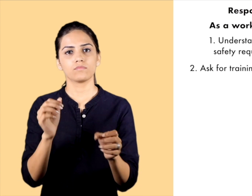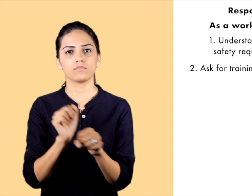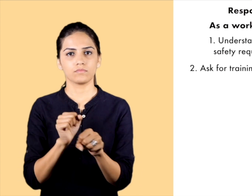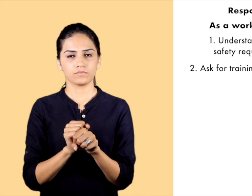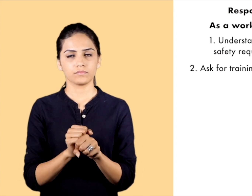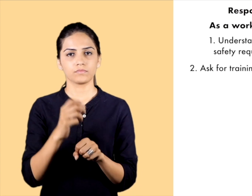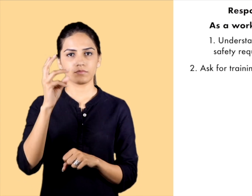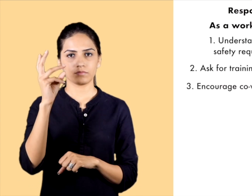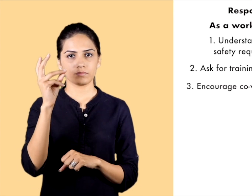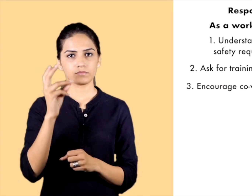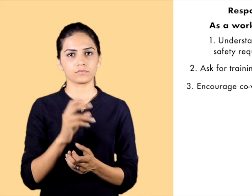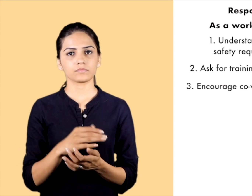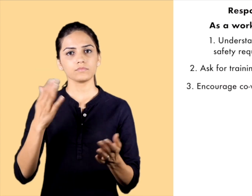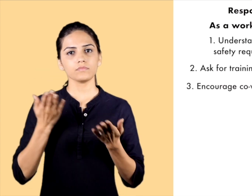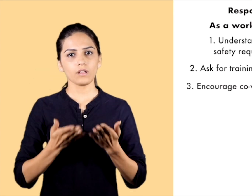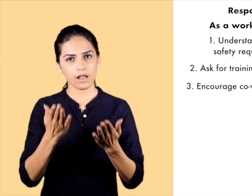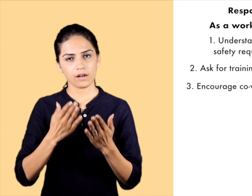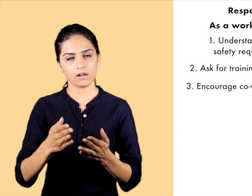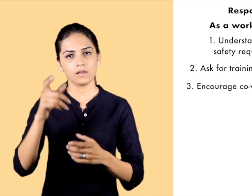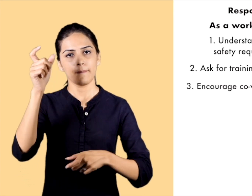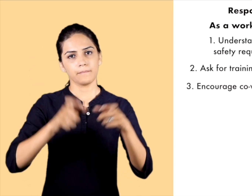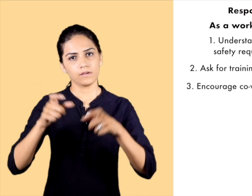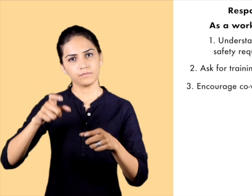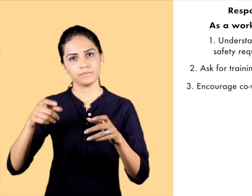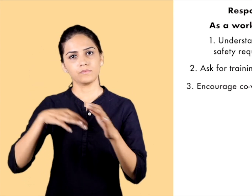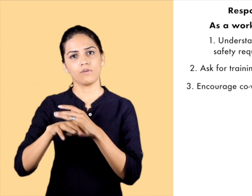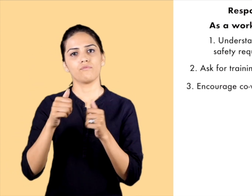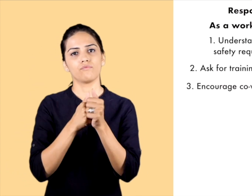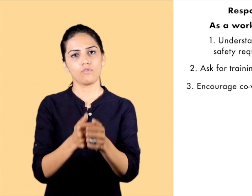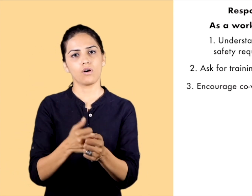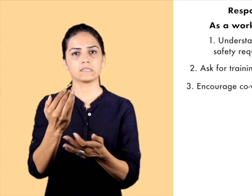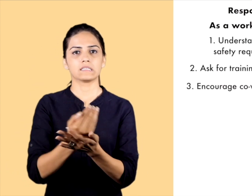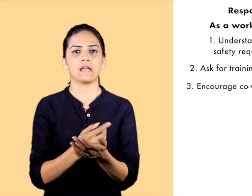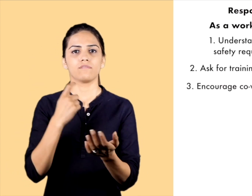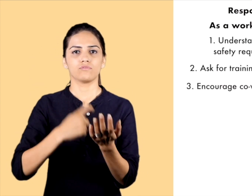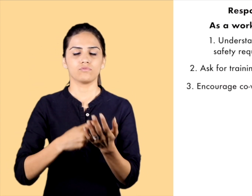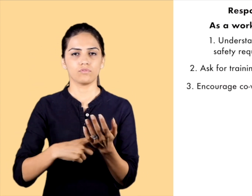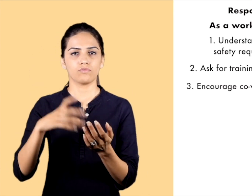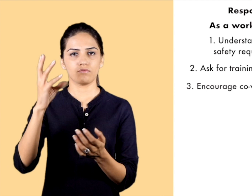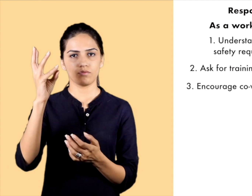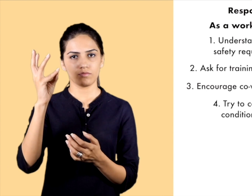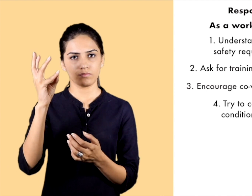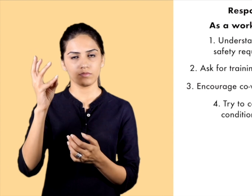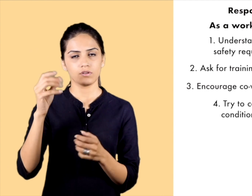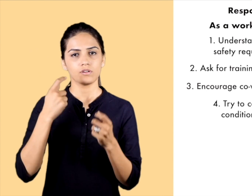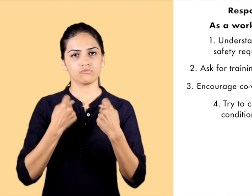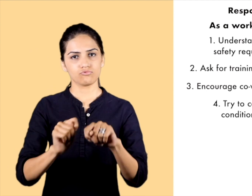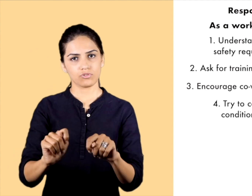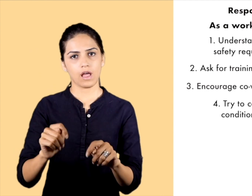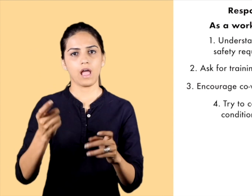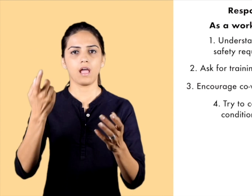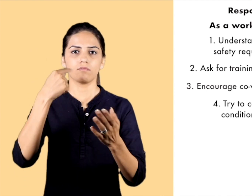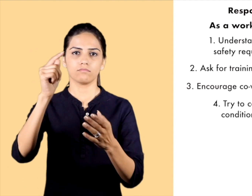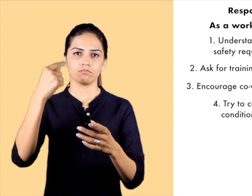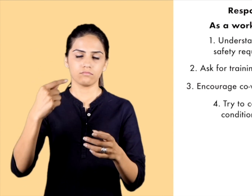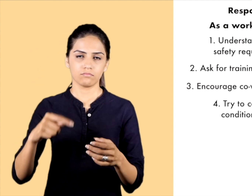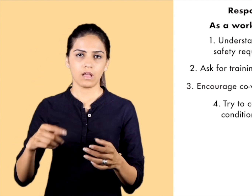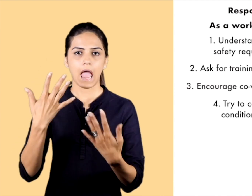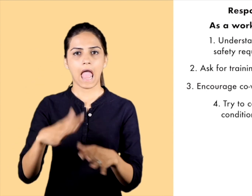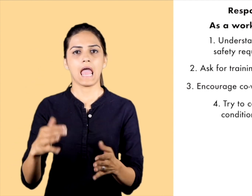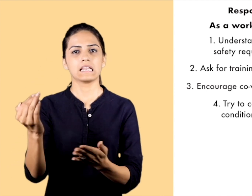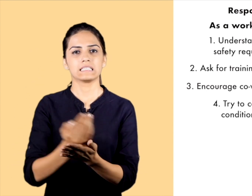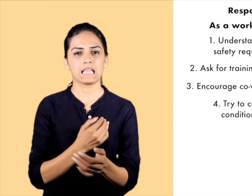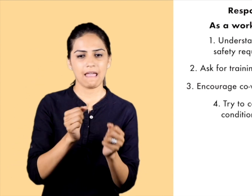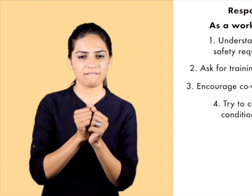begin. Number 3, encourage co-workers in safety rules. Number 4, try to correct any